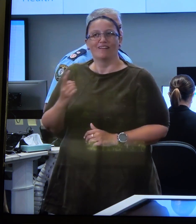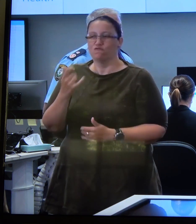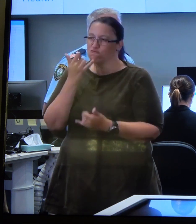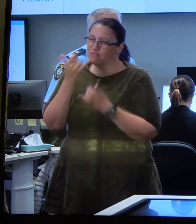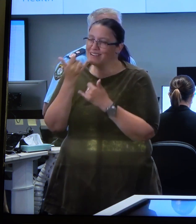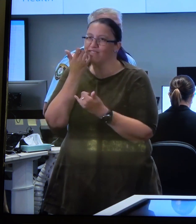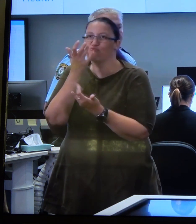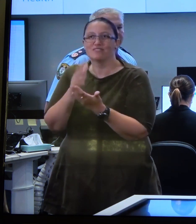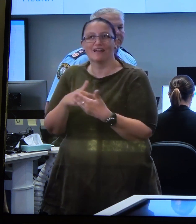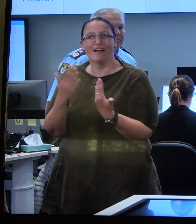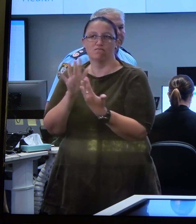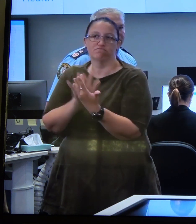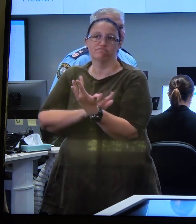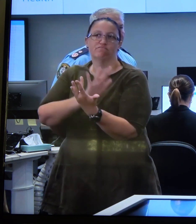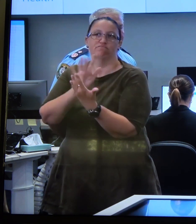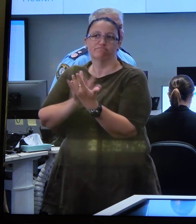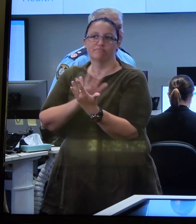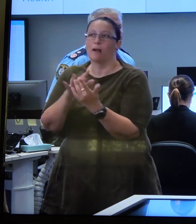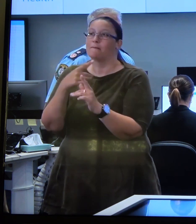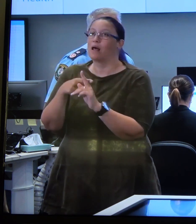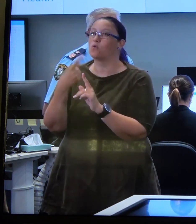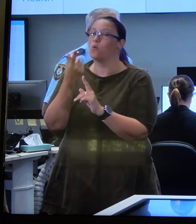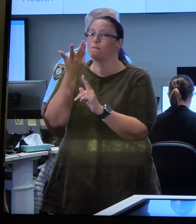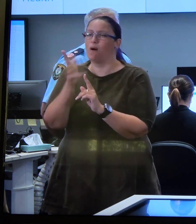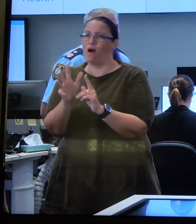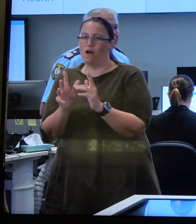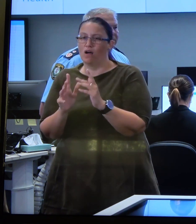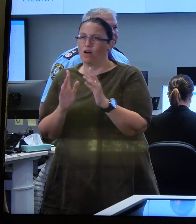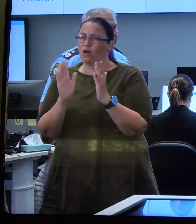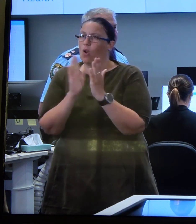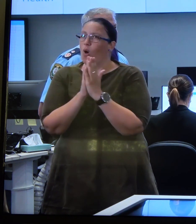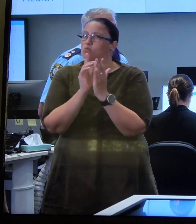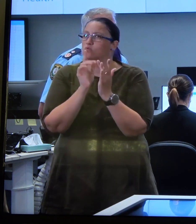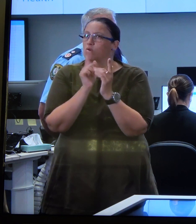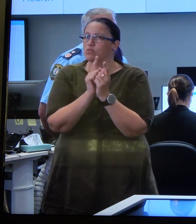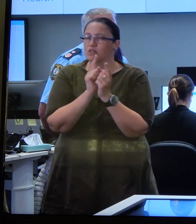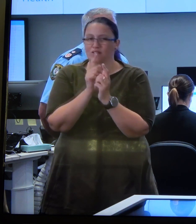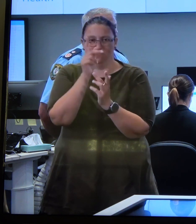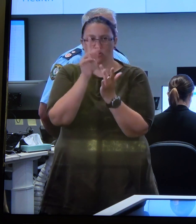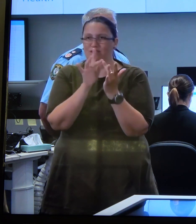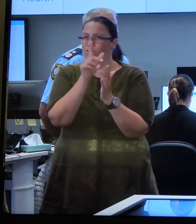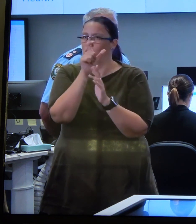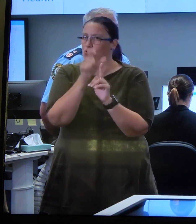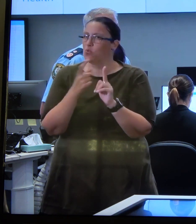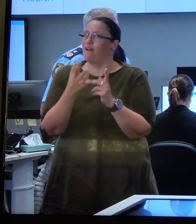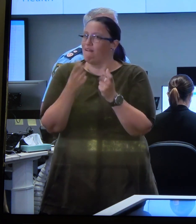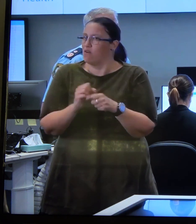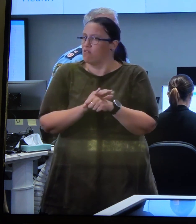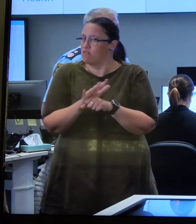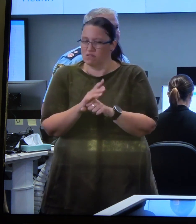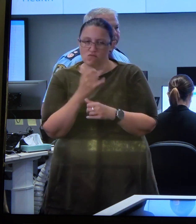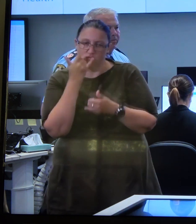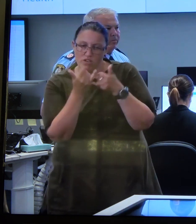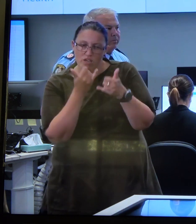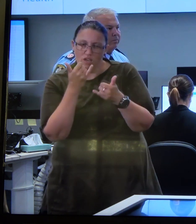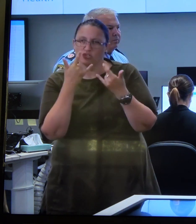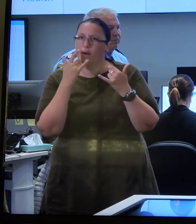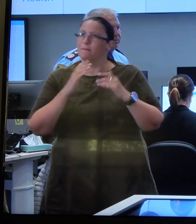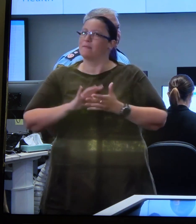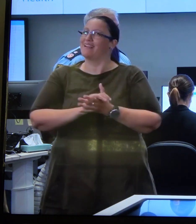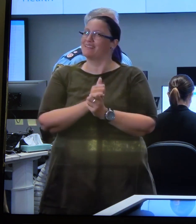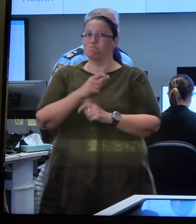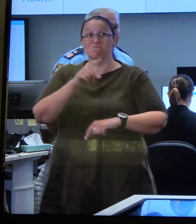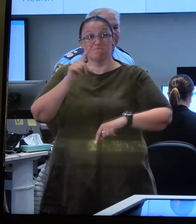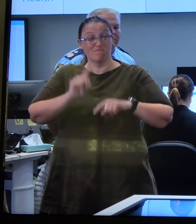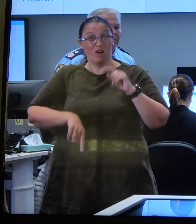have daily contact with those close contacts that have been put into isolation, is that it's pleasing to see that the vast majority